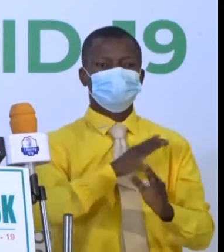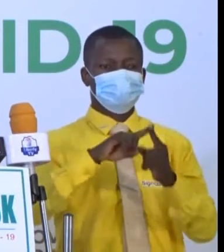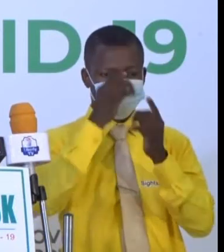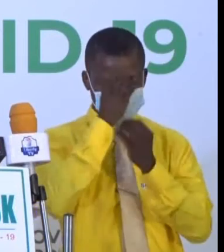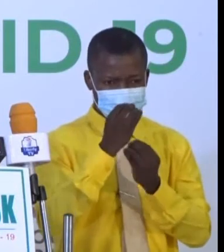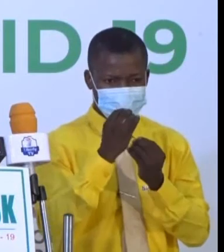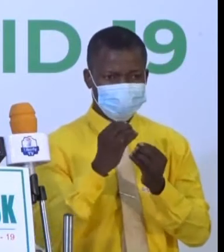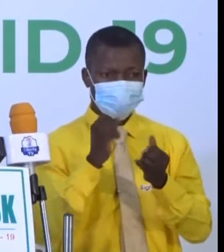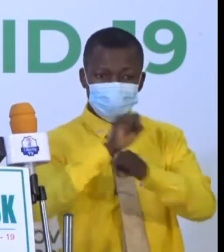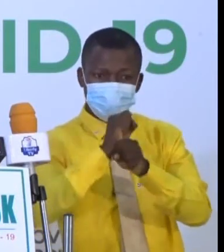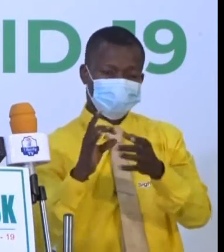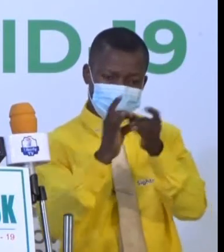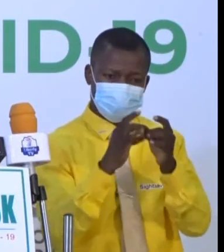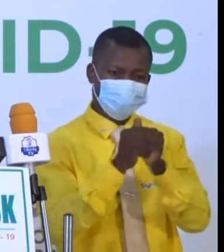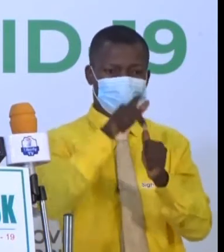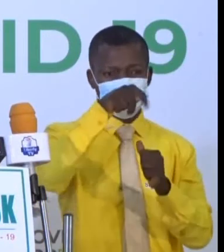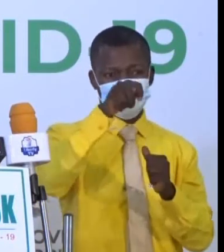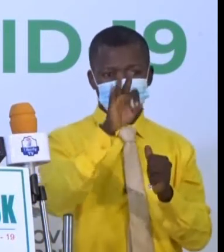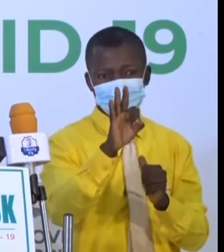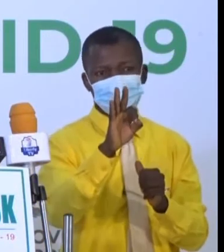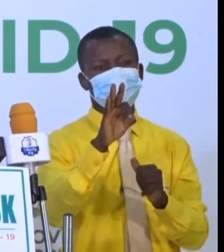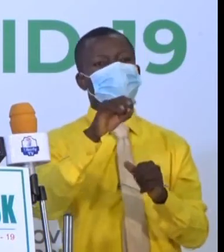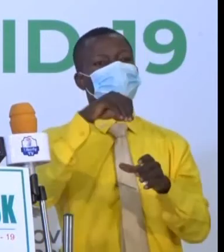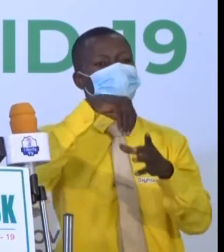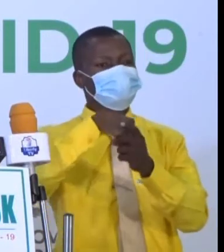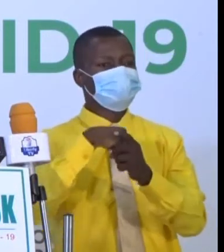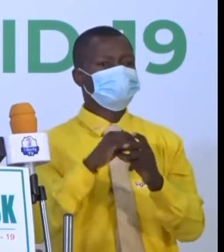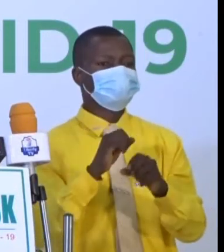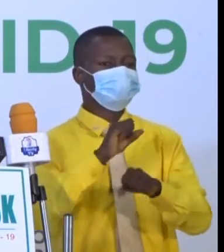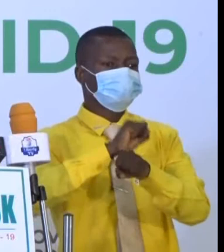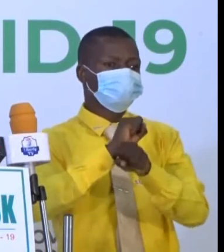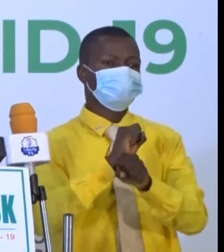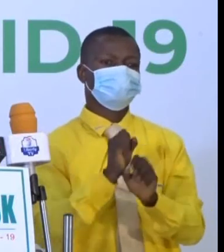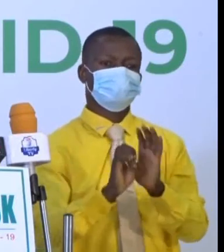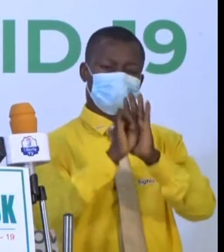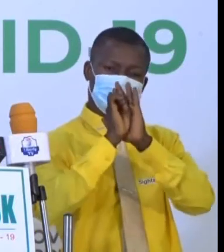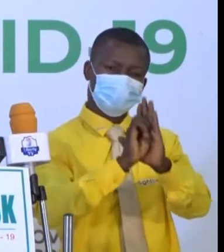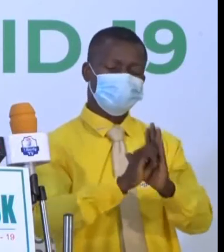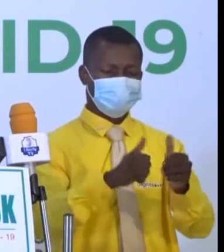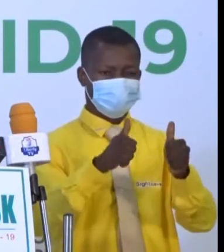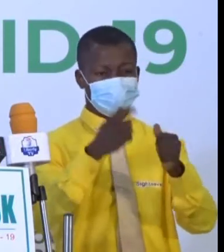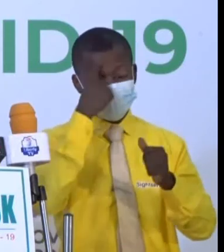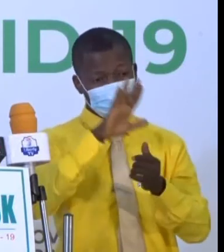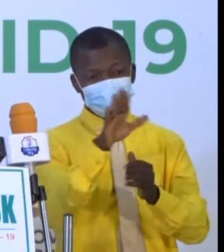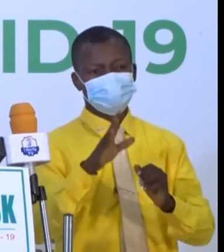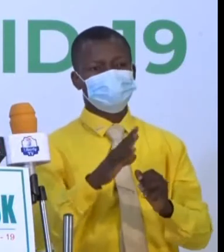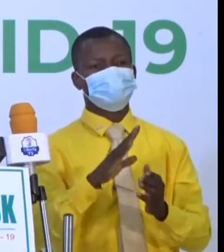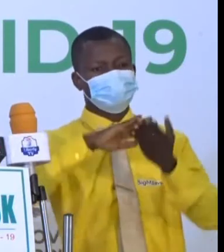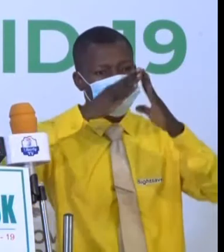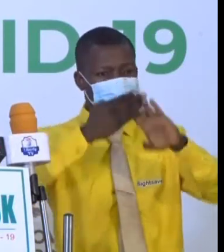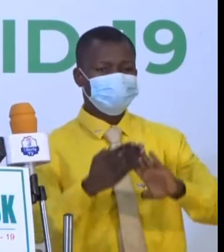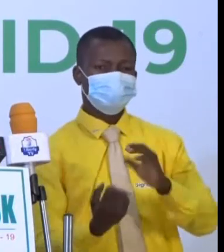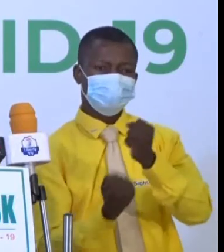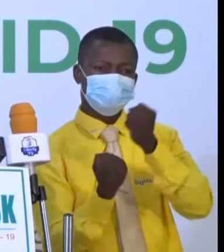Lagos to please key into this, because the more laboratories the country had operating, the easier it would be to drive down costs